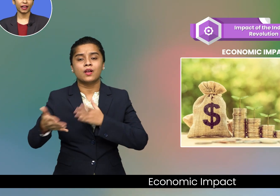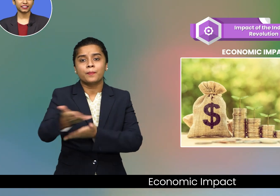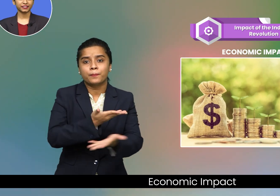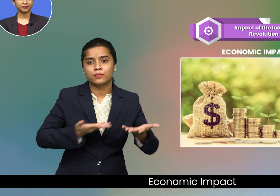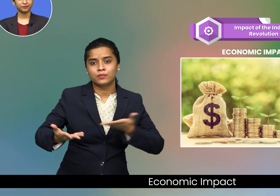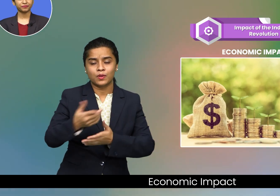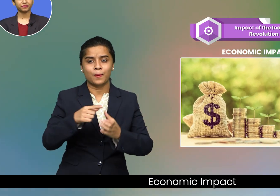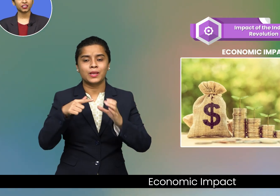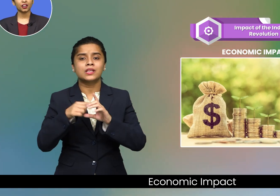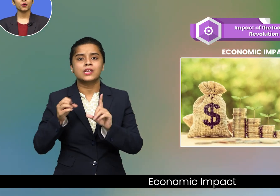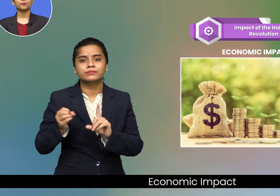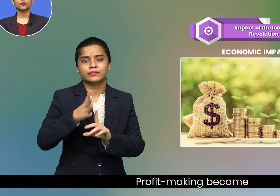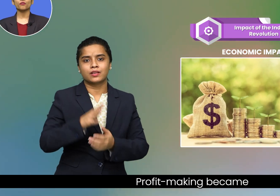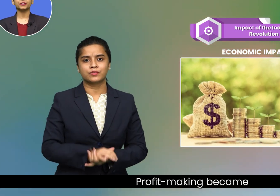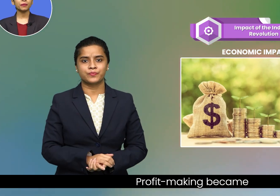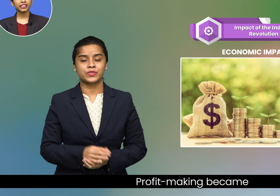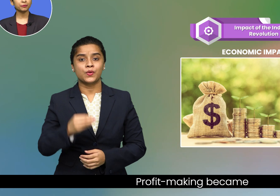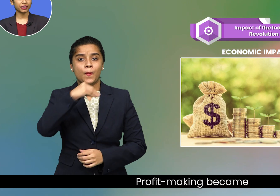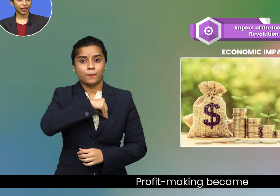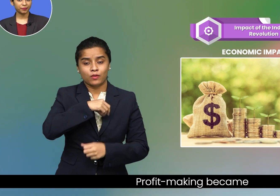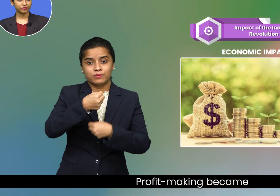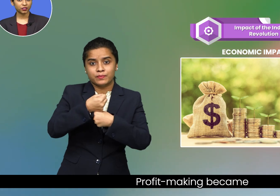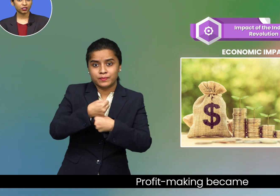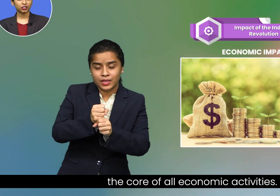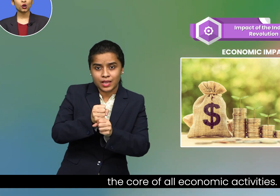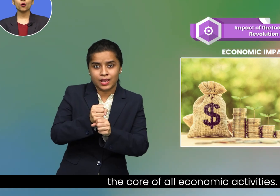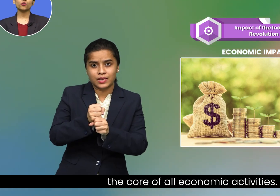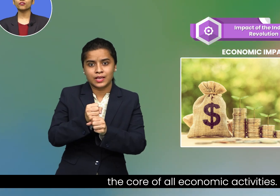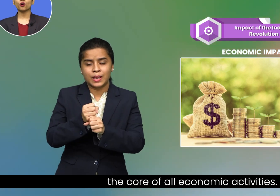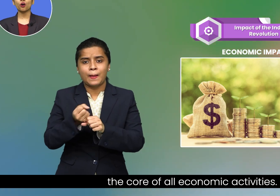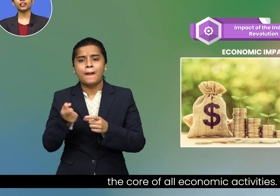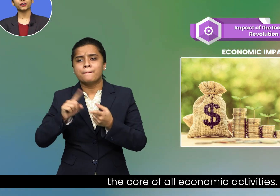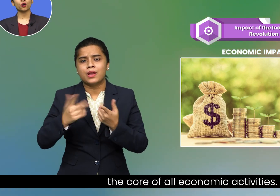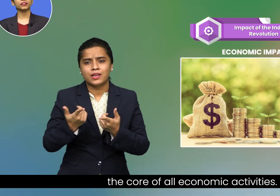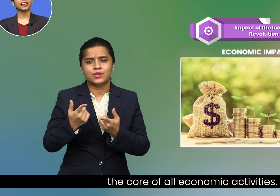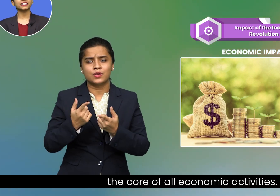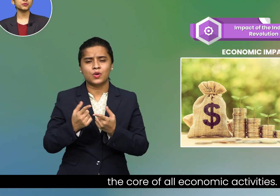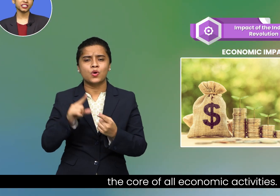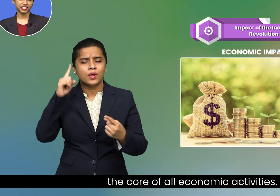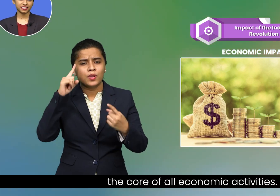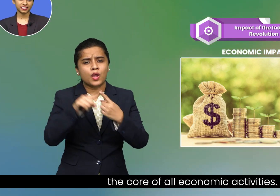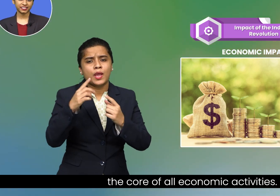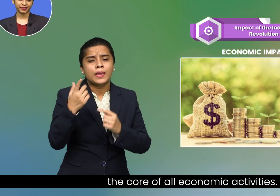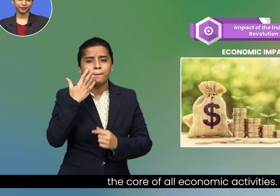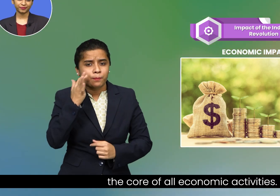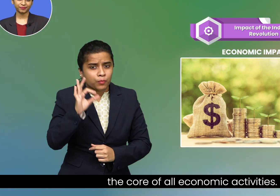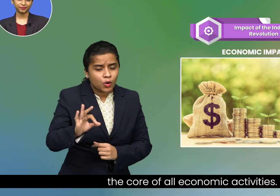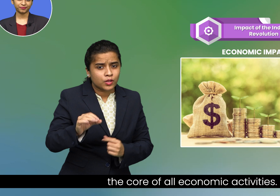Economic impact. Profit making became the core of all economic